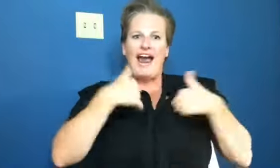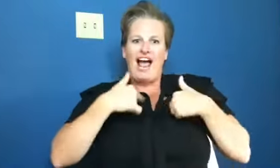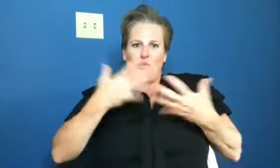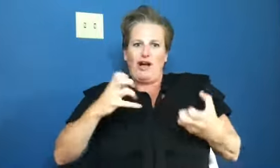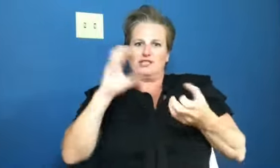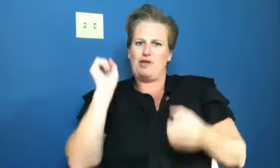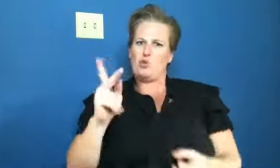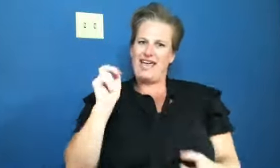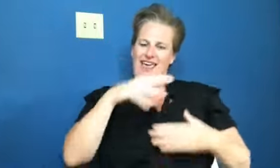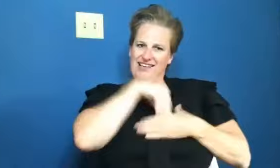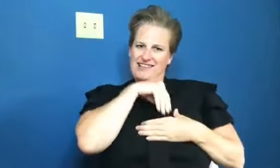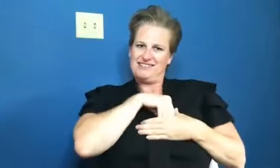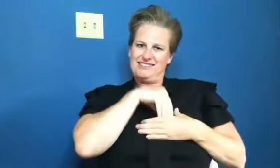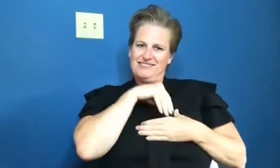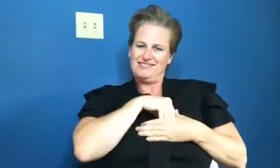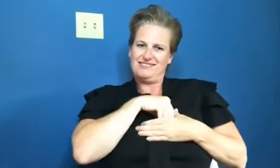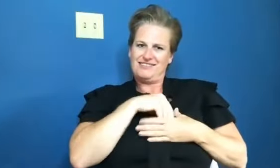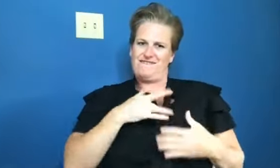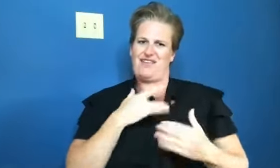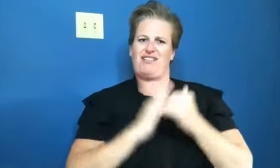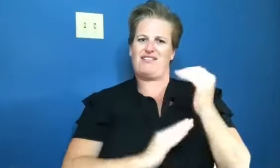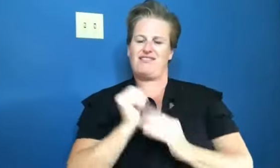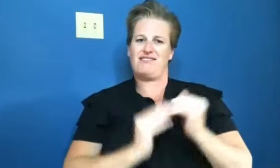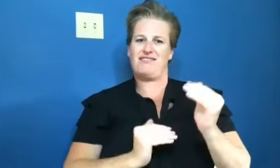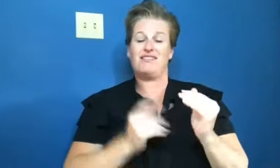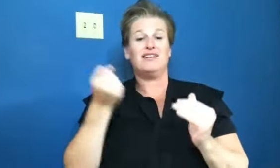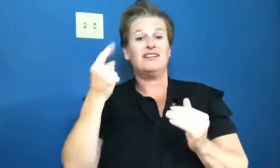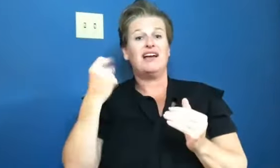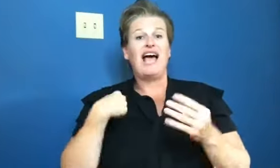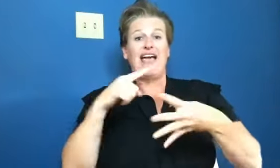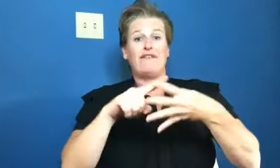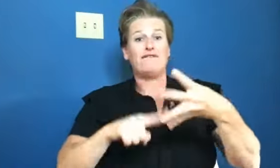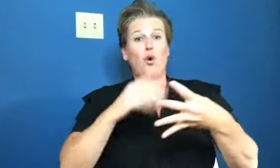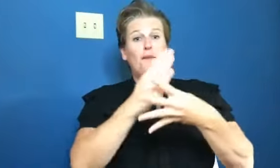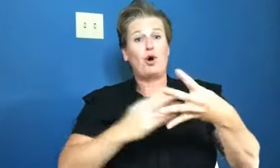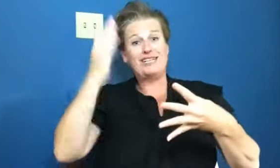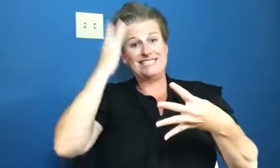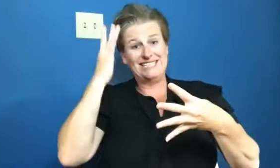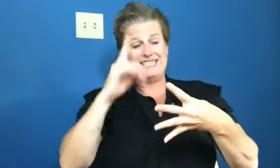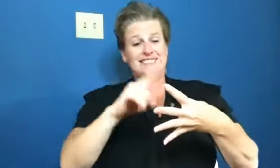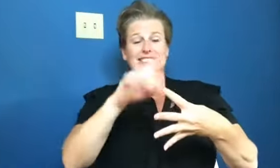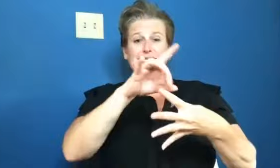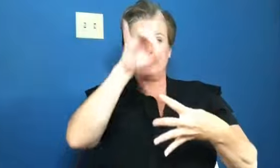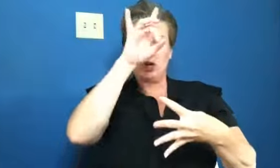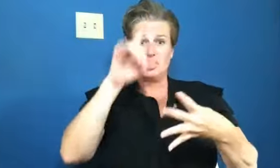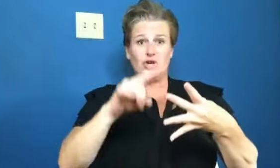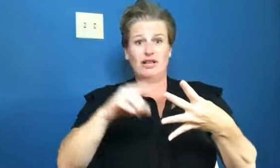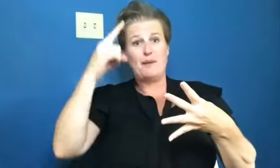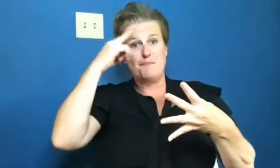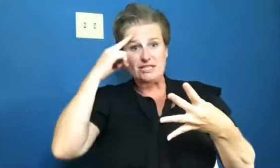to take responsibility, because I have a 4-part disease: spiritual, mental, emotional, and physical. And it's my job to practice self-love,